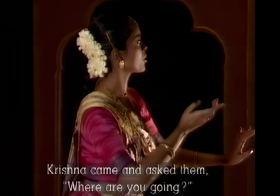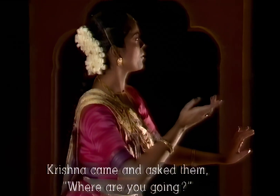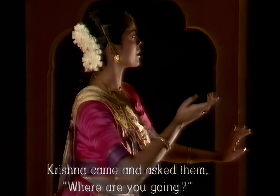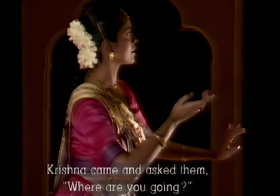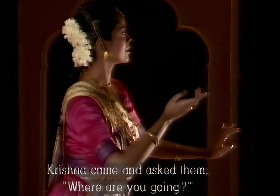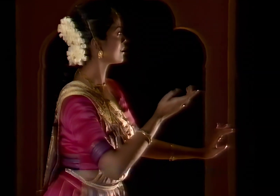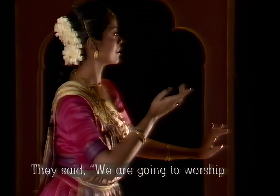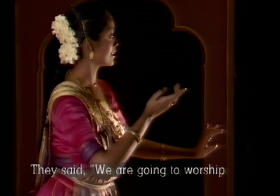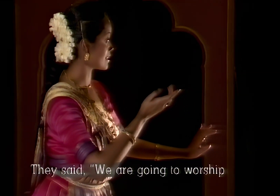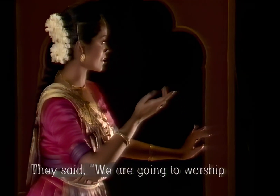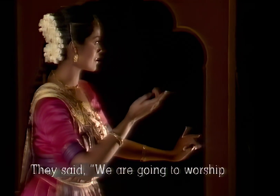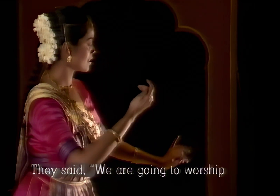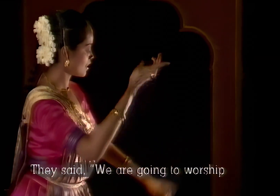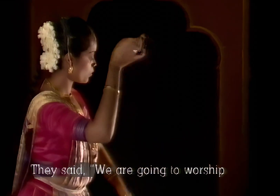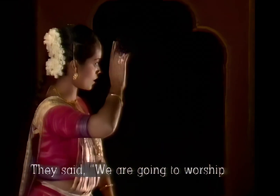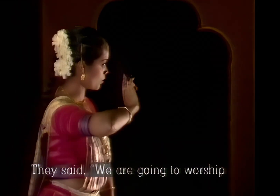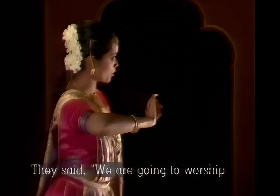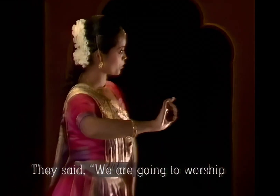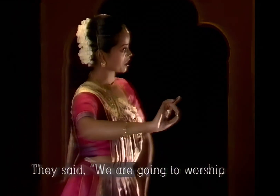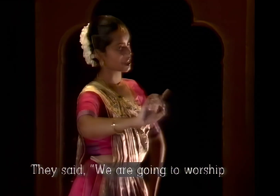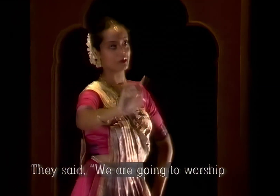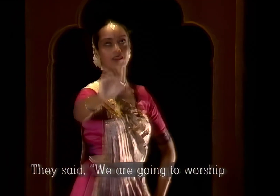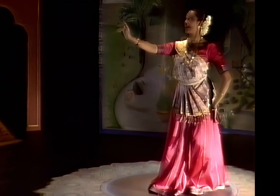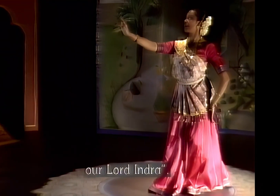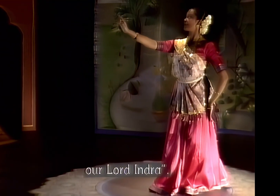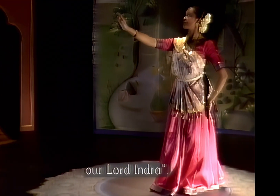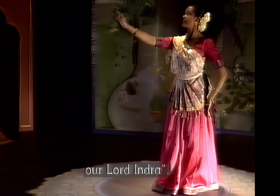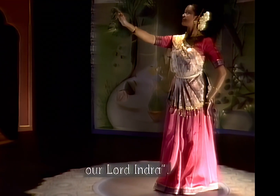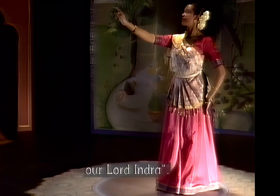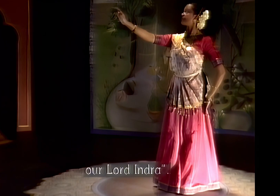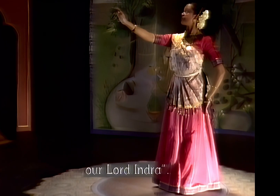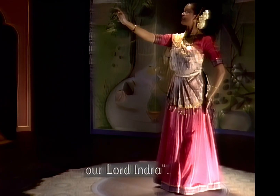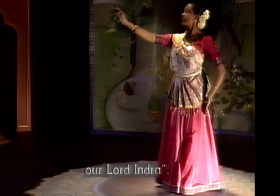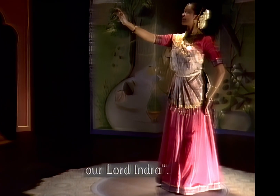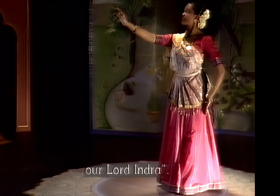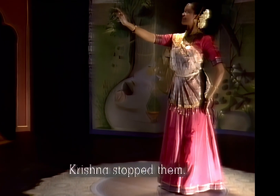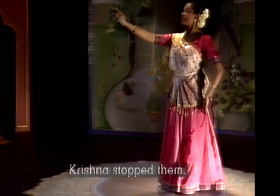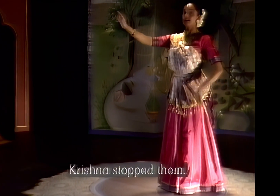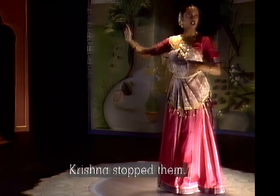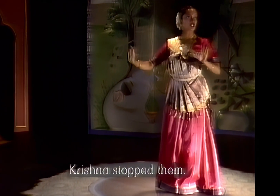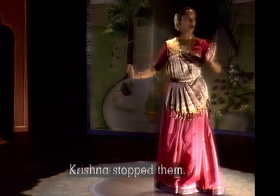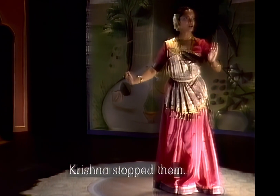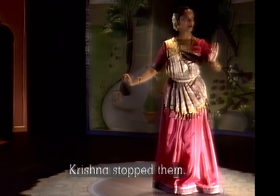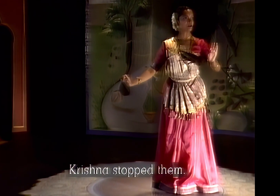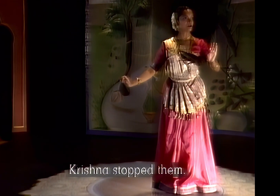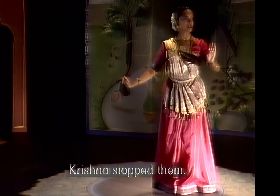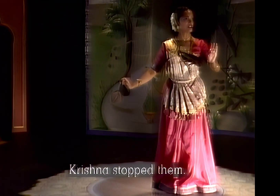going?" They said, "We are going to worship our Lord Indra." Krishna stopped them, said,